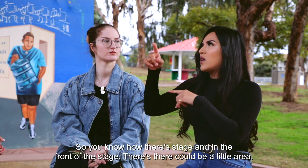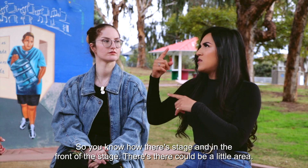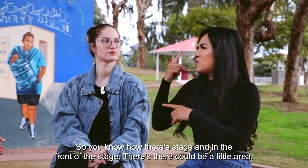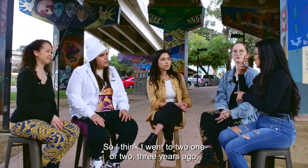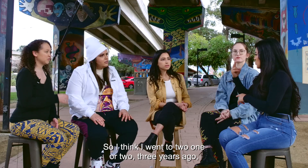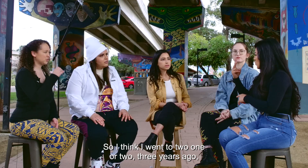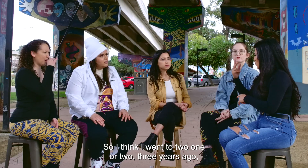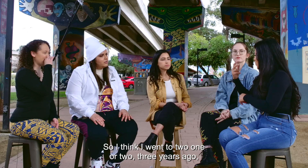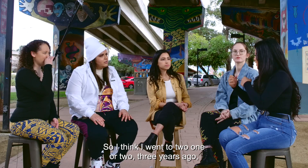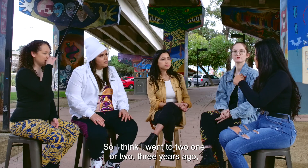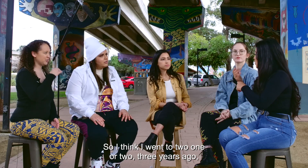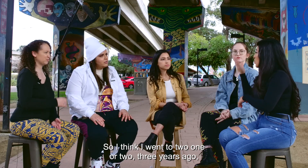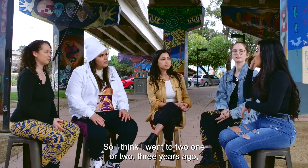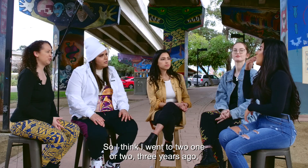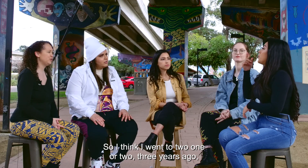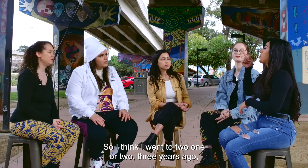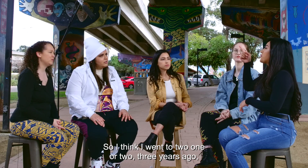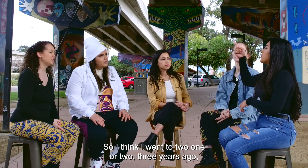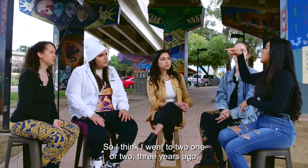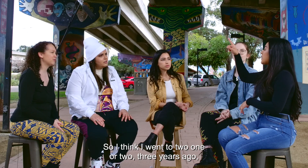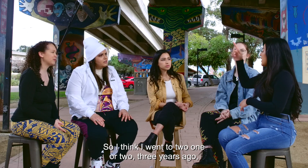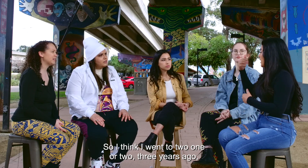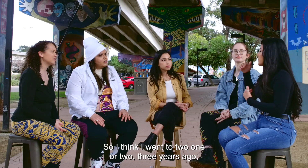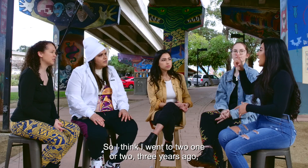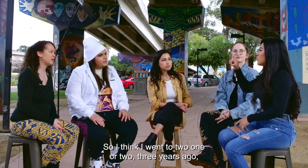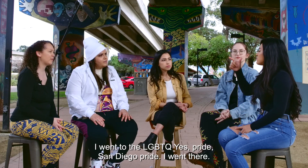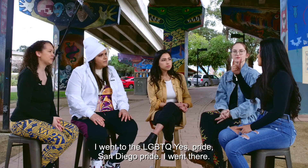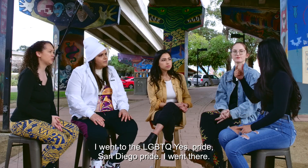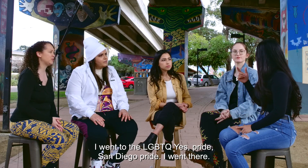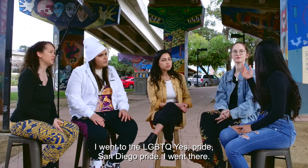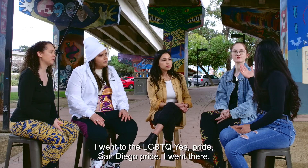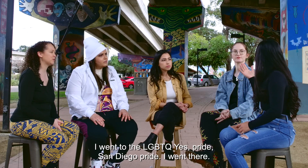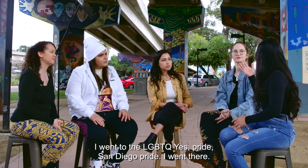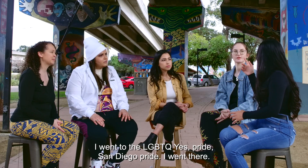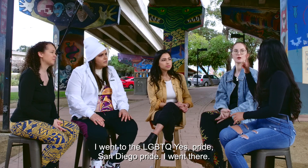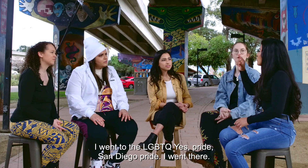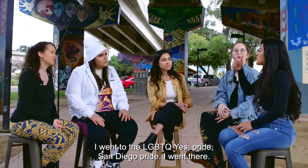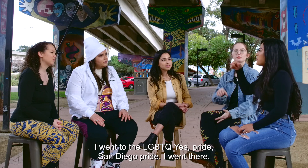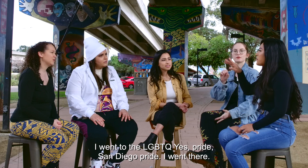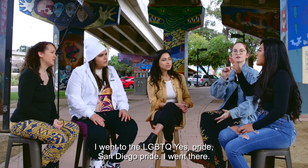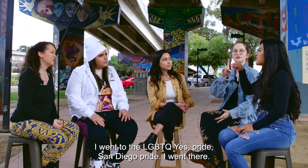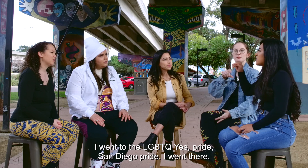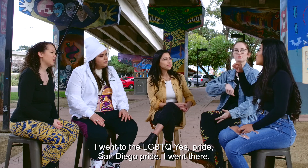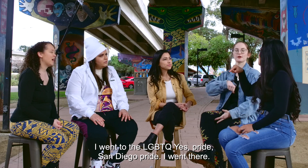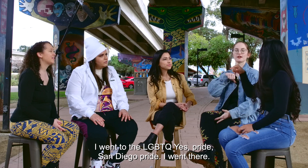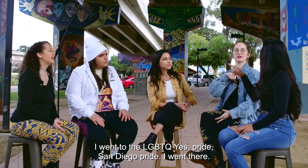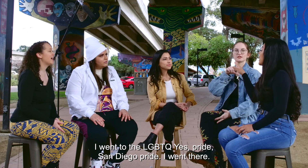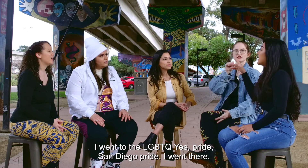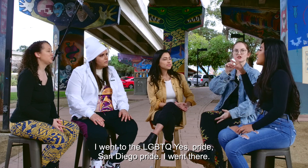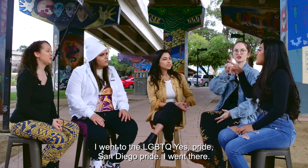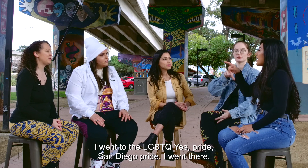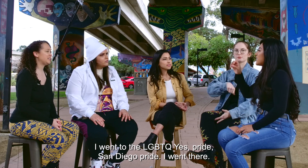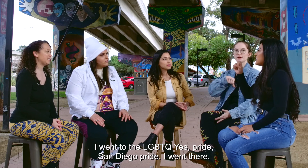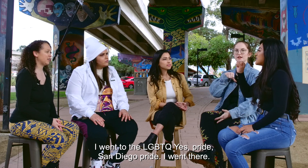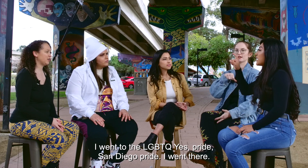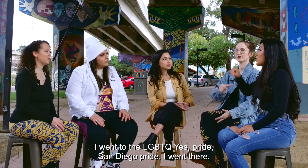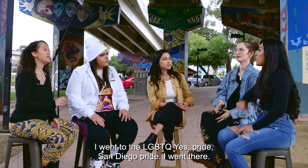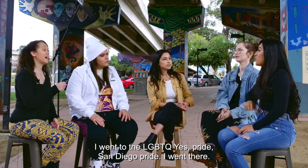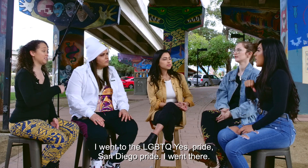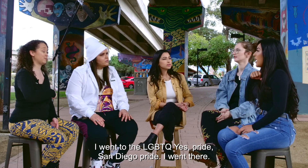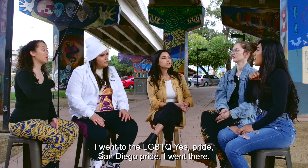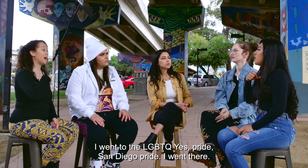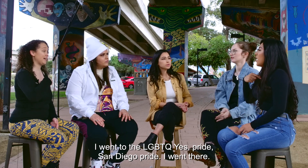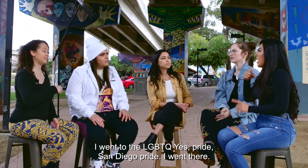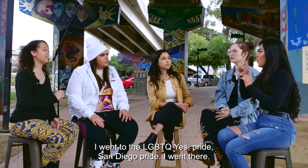little area. So I think I went to 3 years ago, I went to the